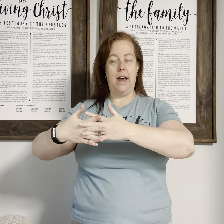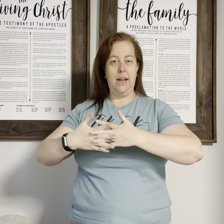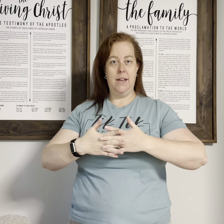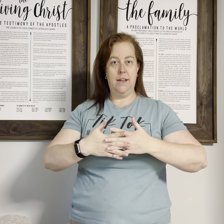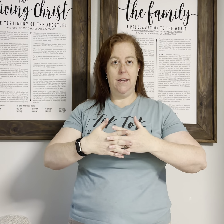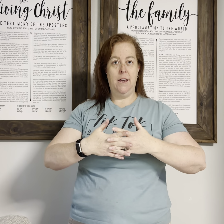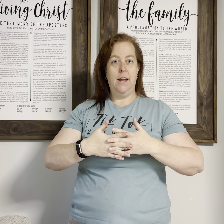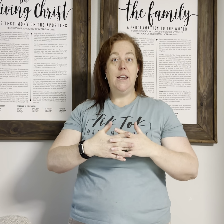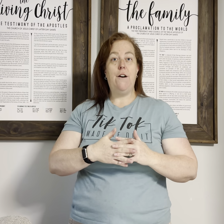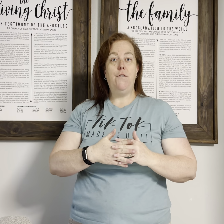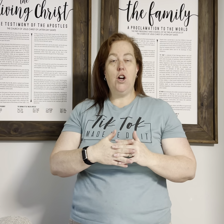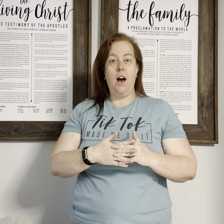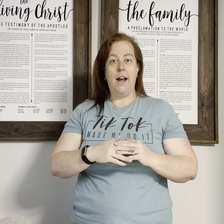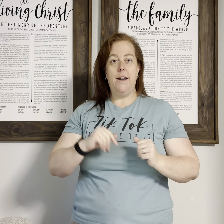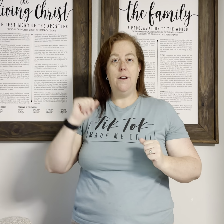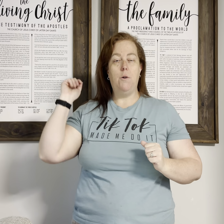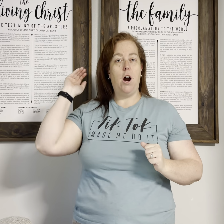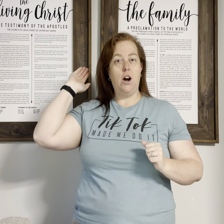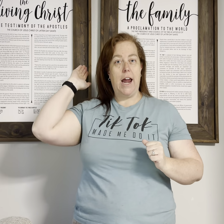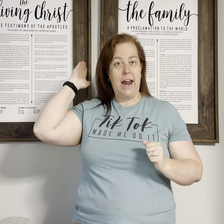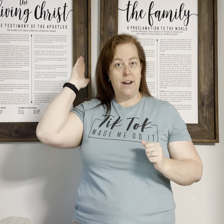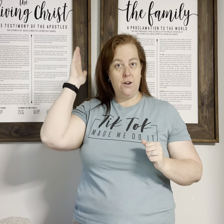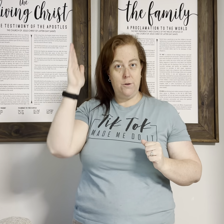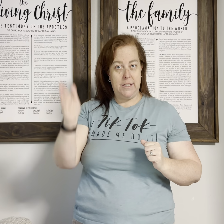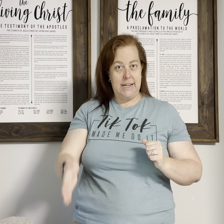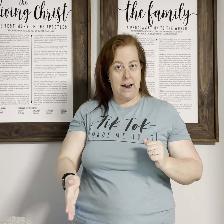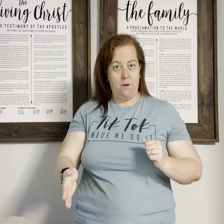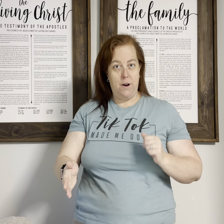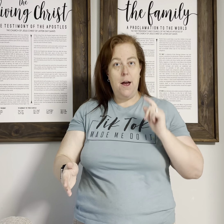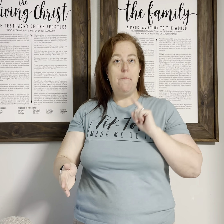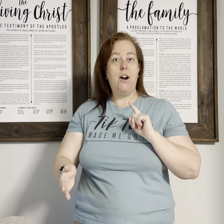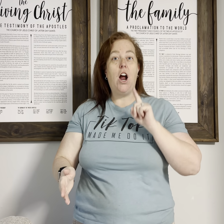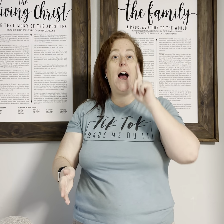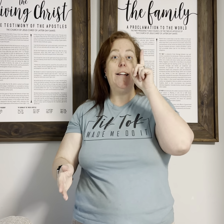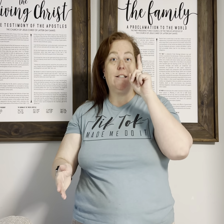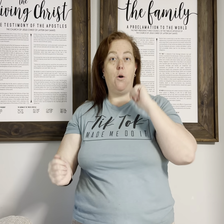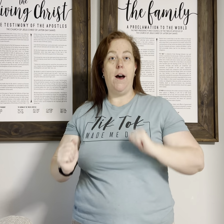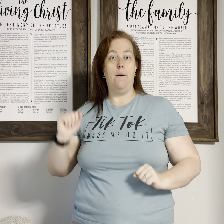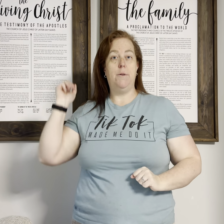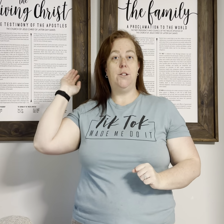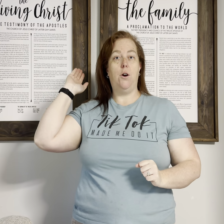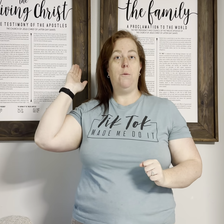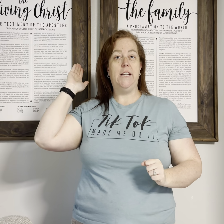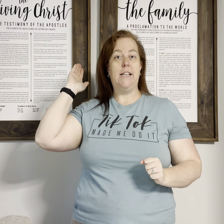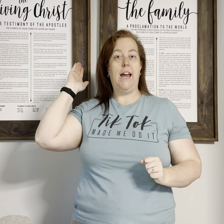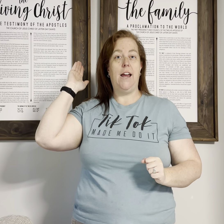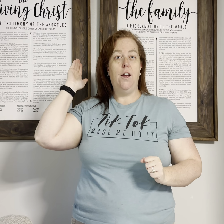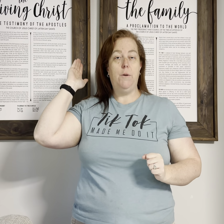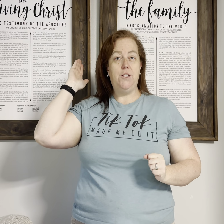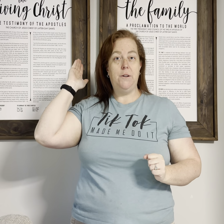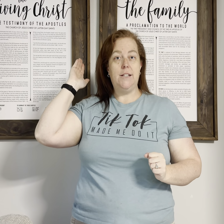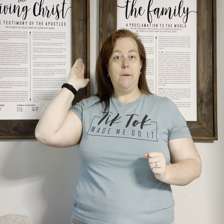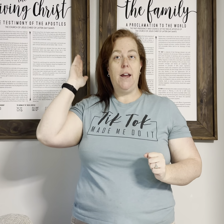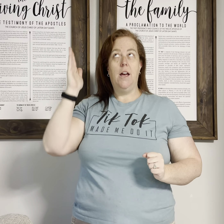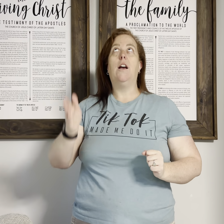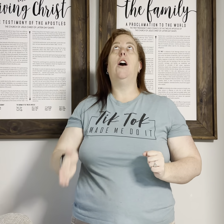America. Now for God, our hand goes down, but our eyes go up. So we do it this way.